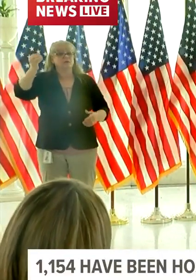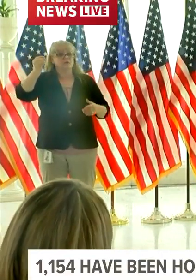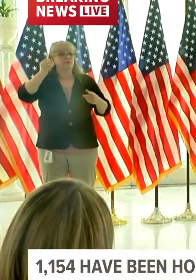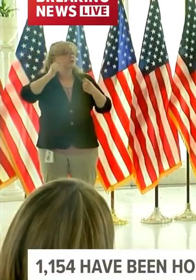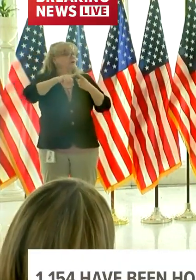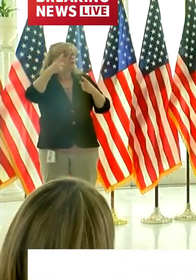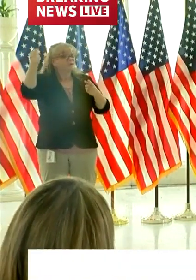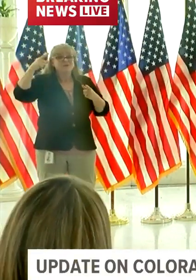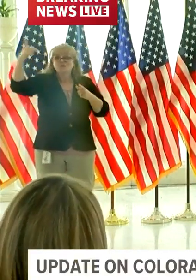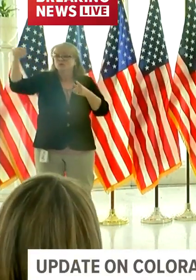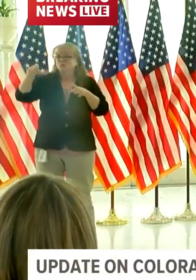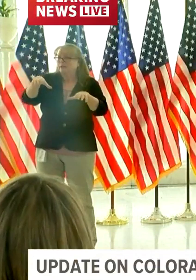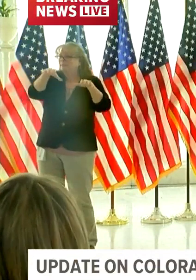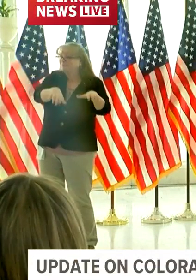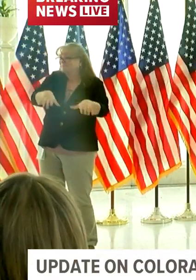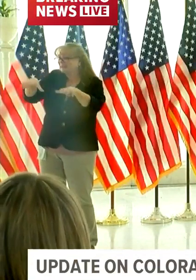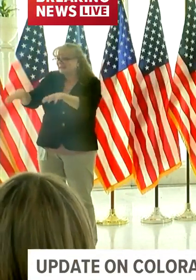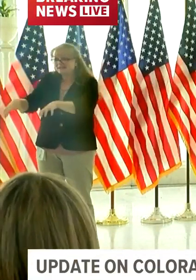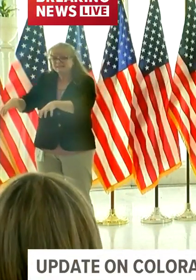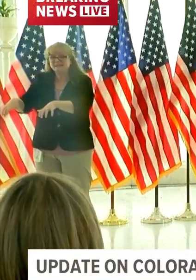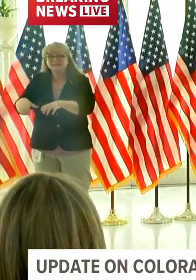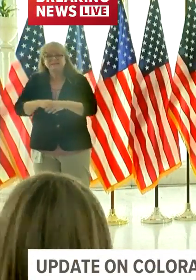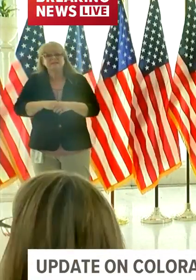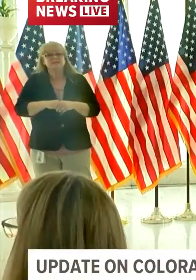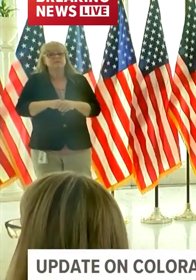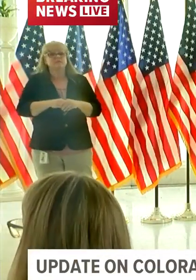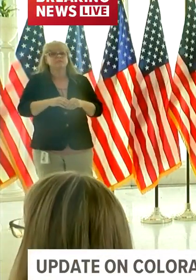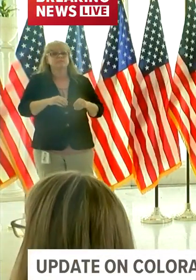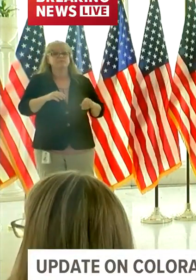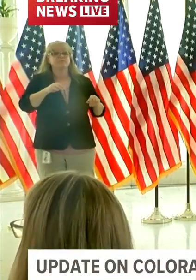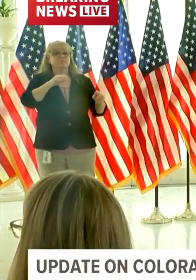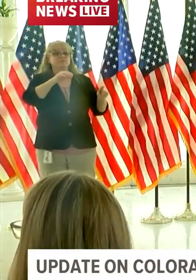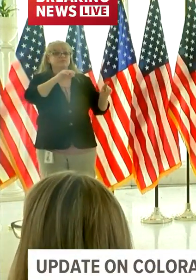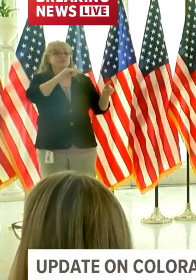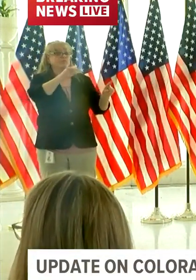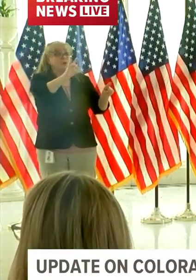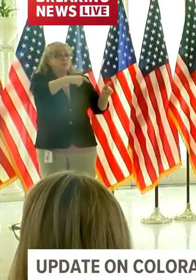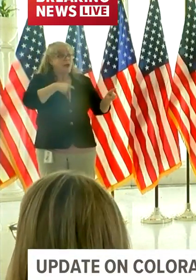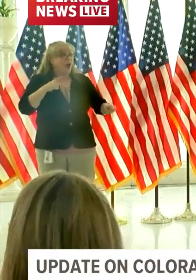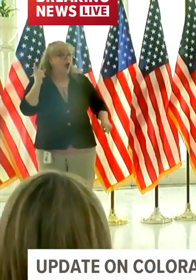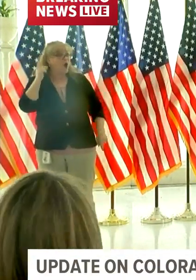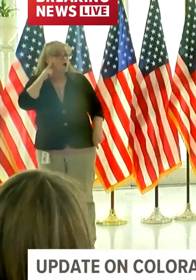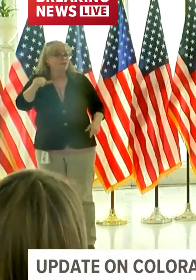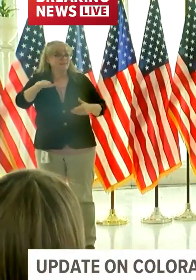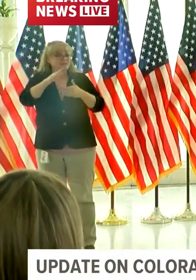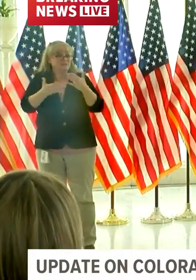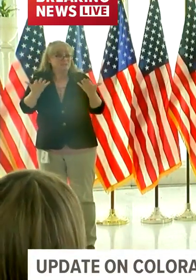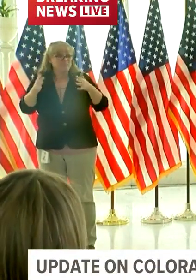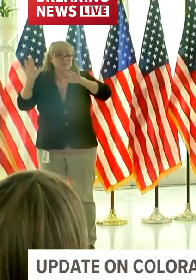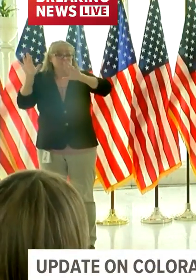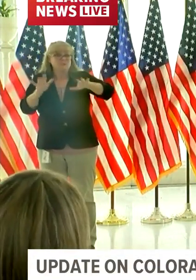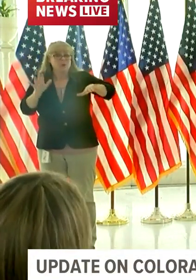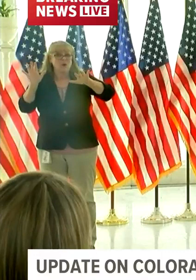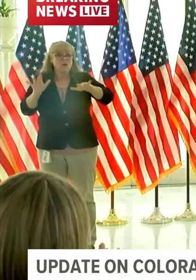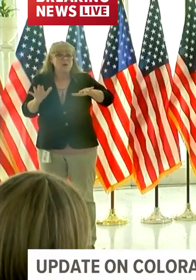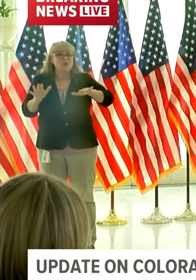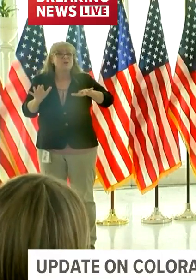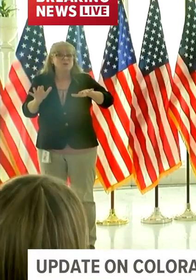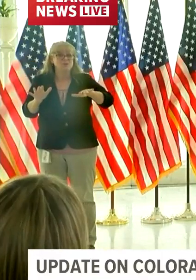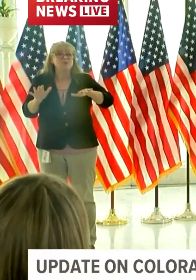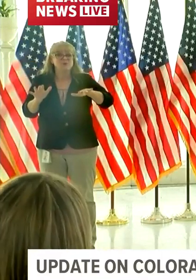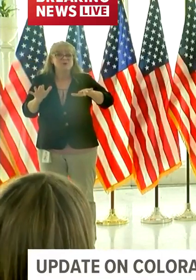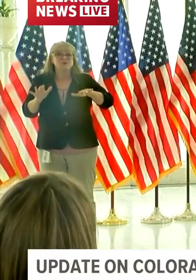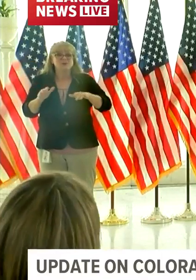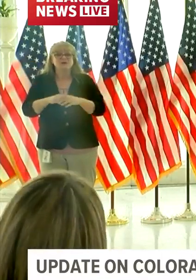long and snowy winter, although there's some snowy days ahead as well. But it's important that people defer those spring traditions, defer